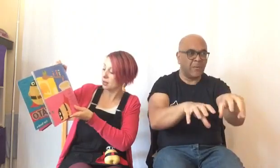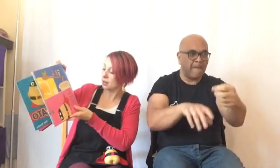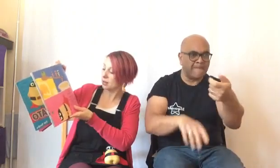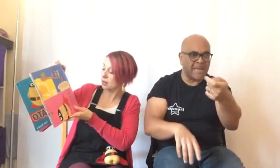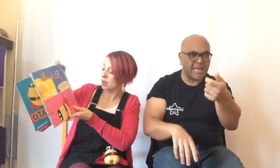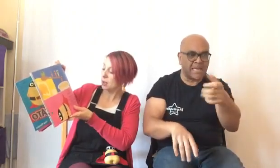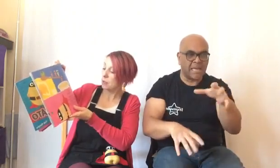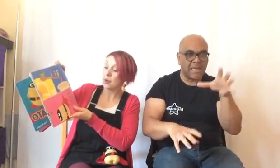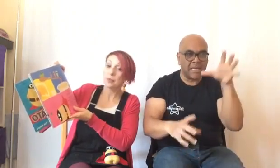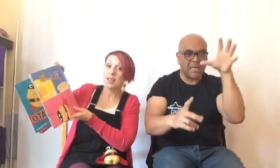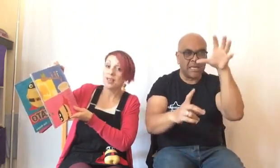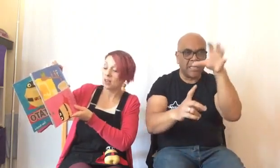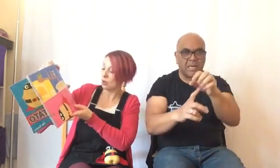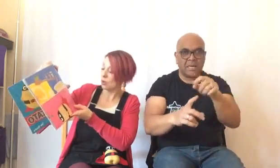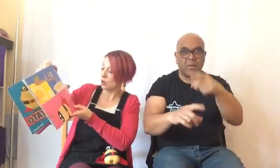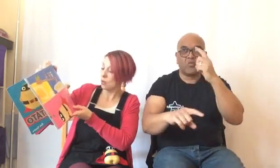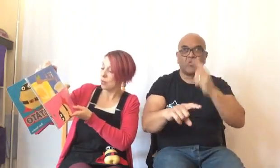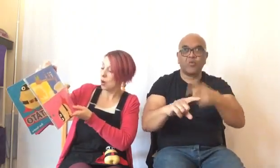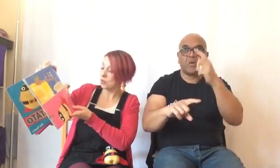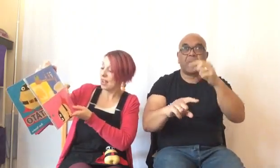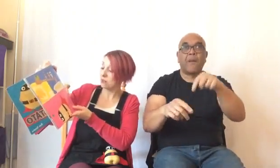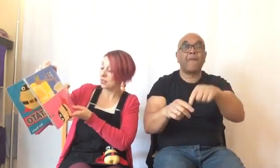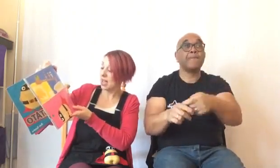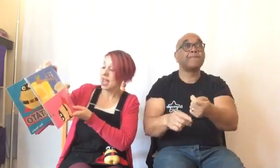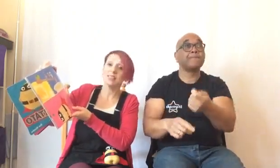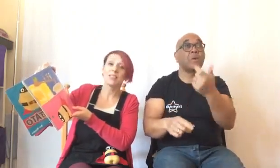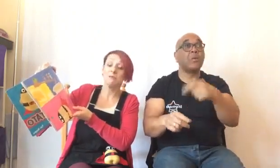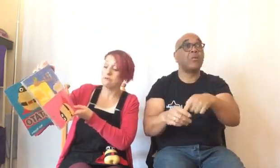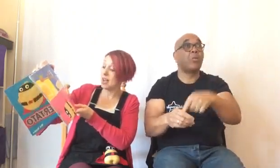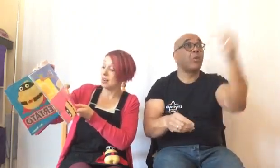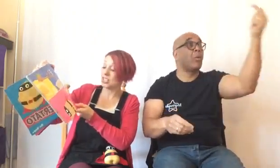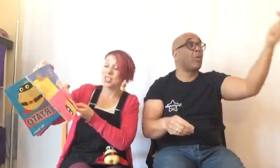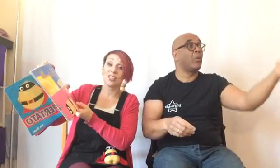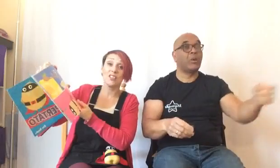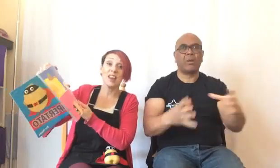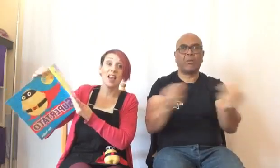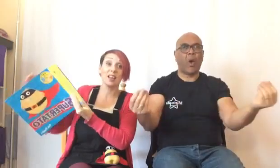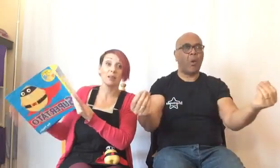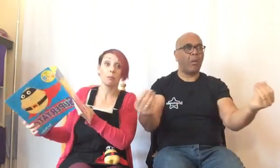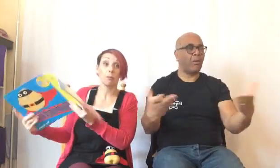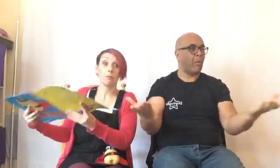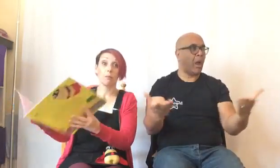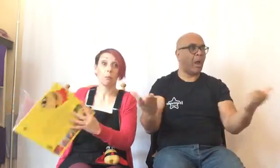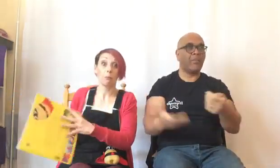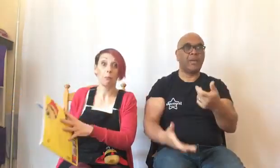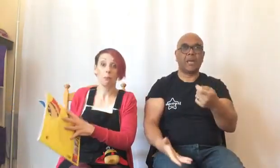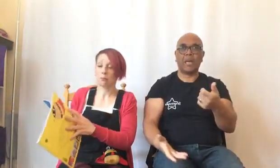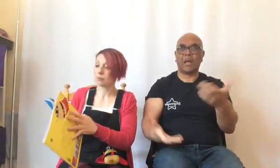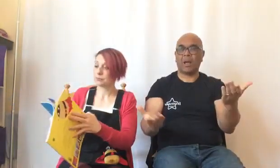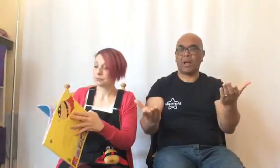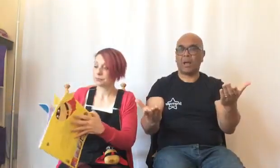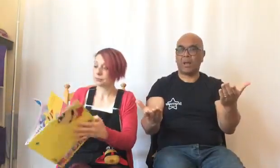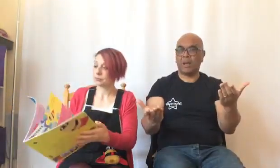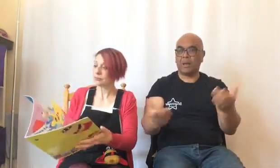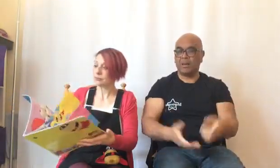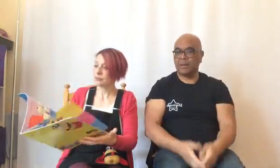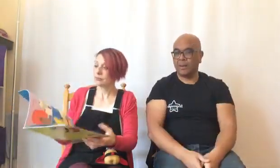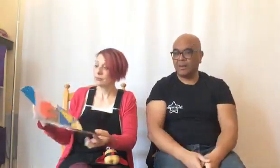pea. But pea popped out of his hands and vanished into thin air.